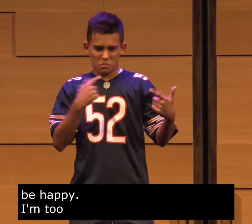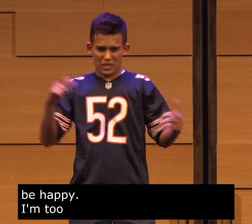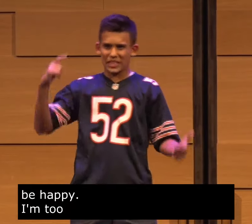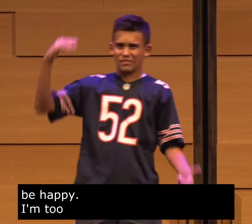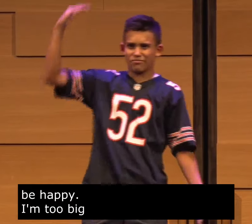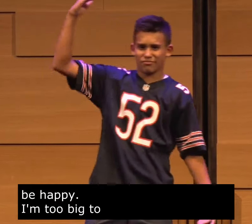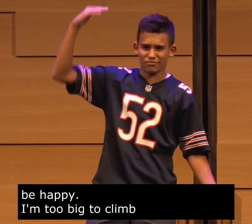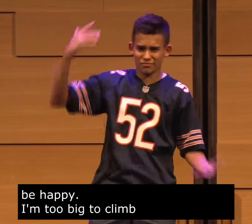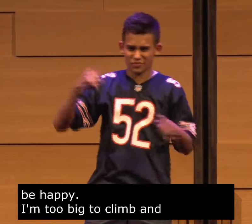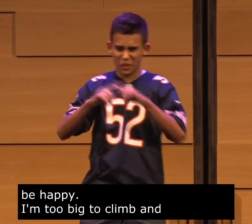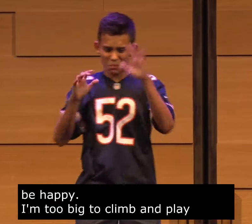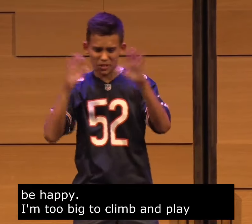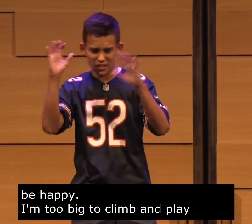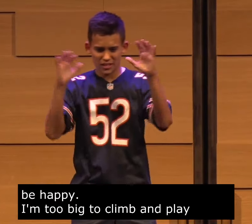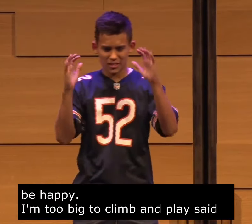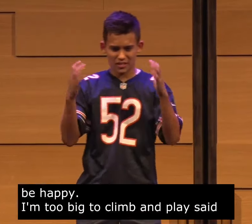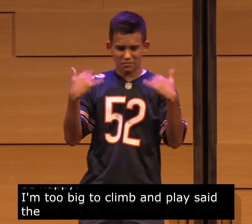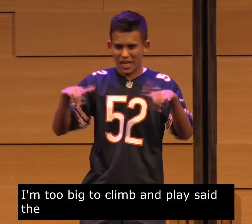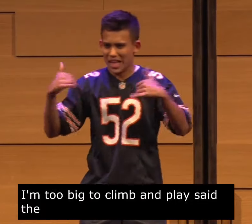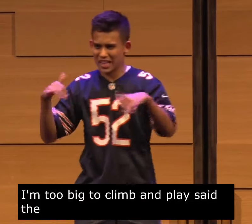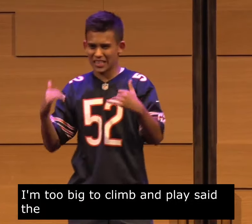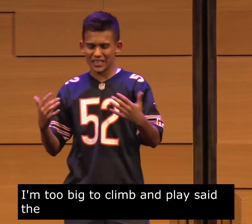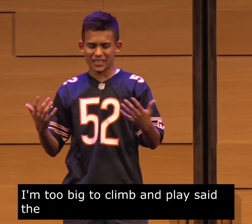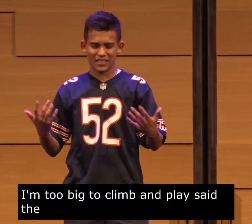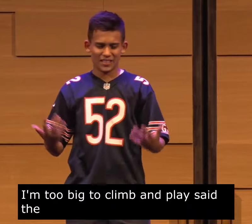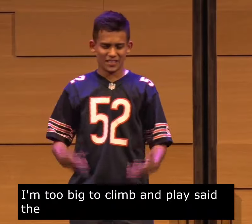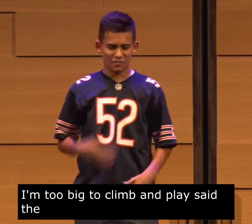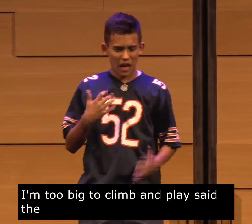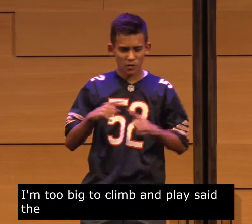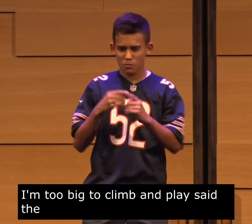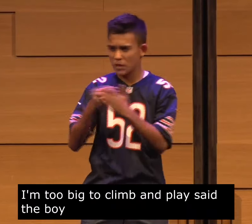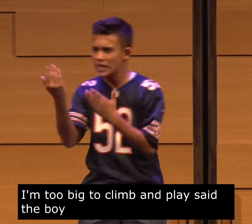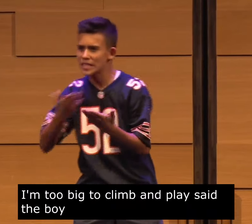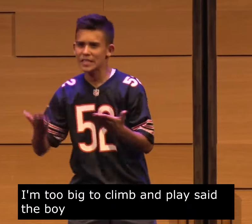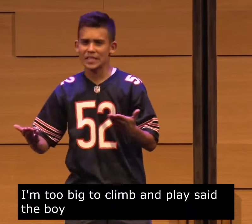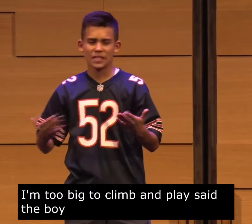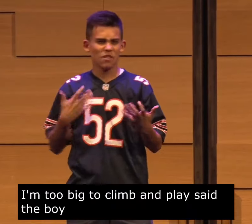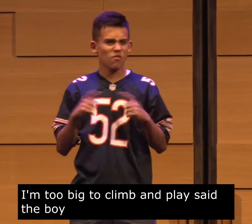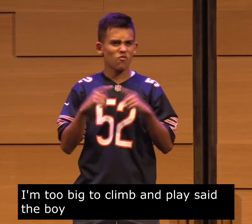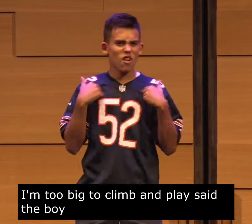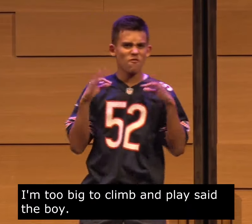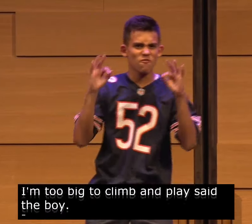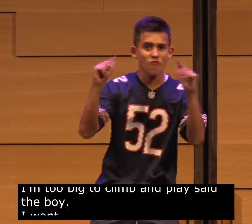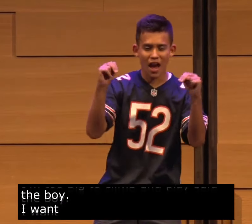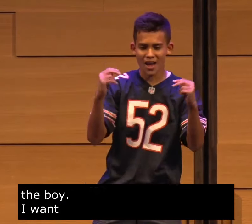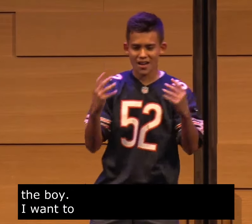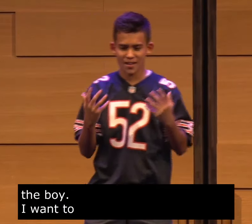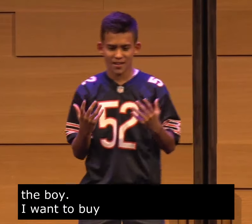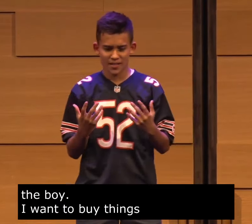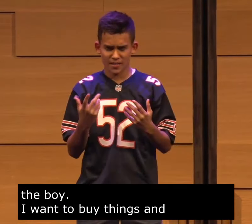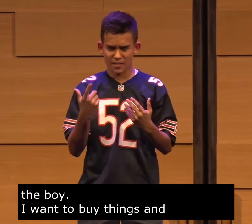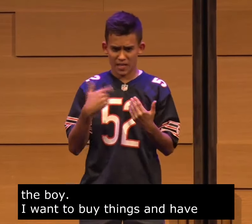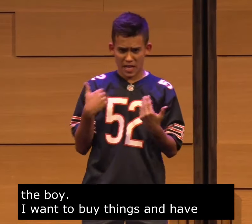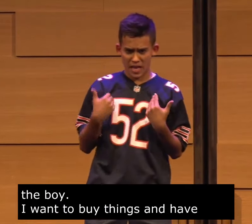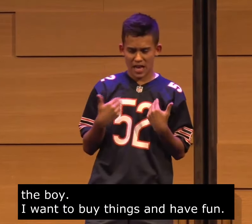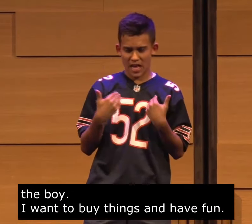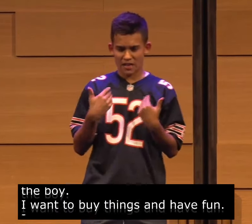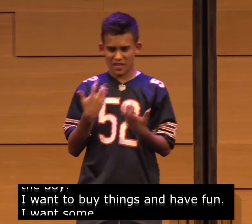"I'm too big to climb and play," said the boy. "I want to buy things and have fun. I want some